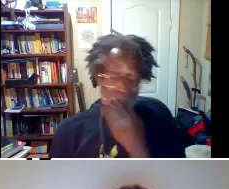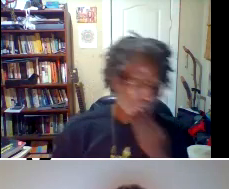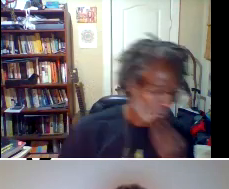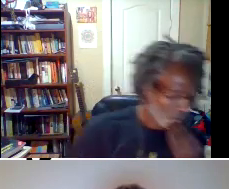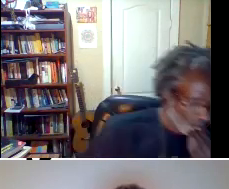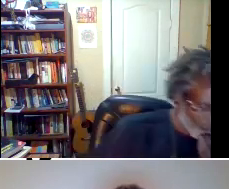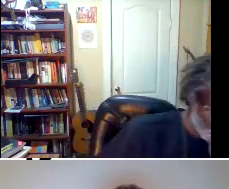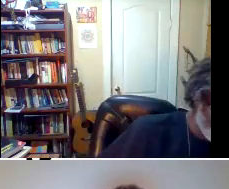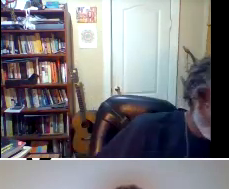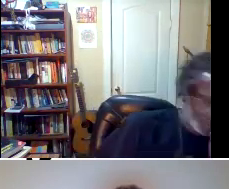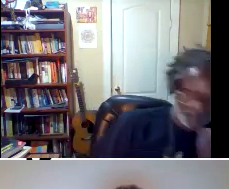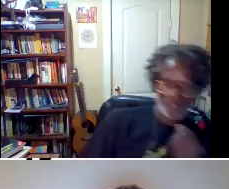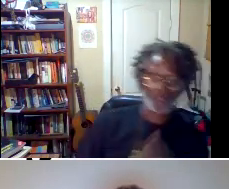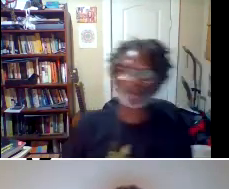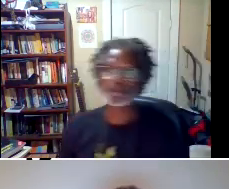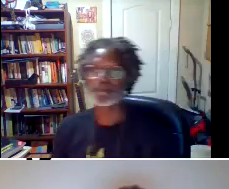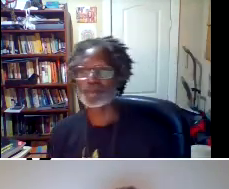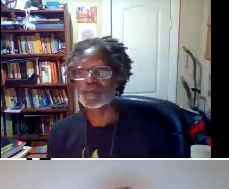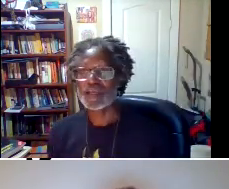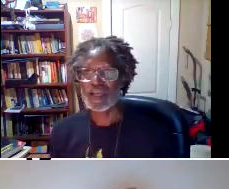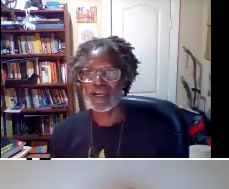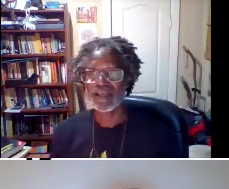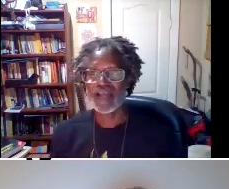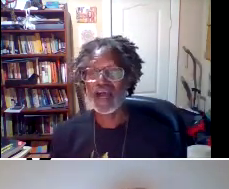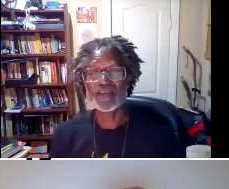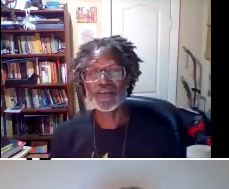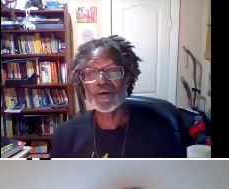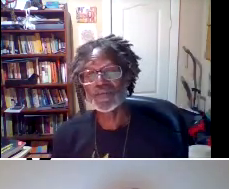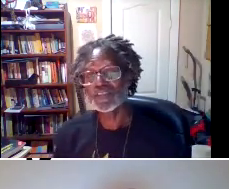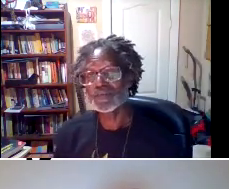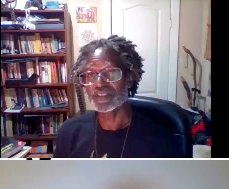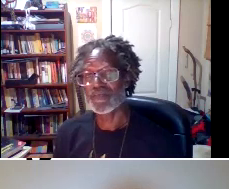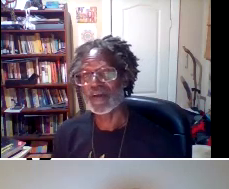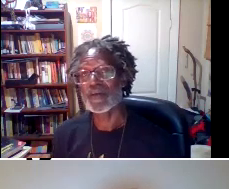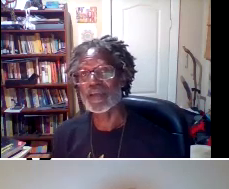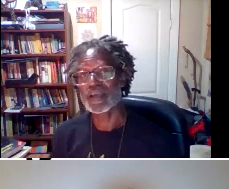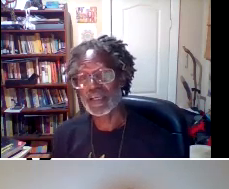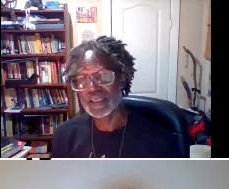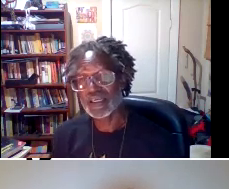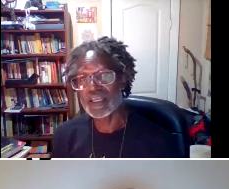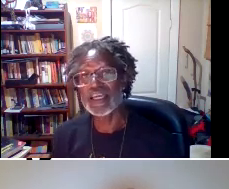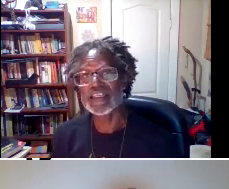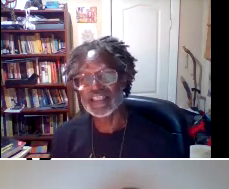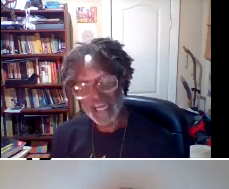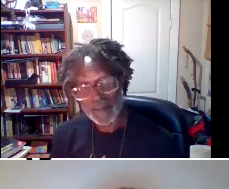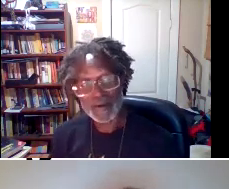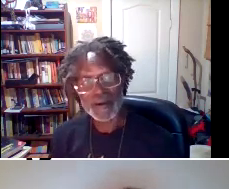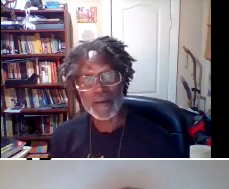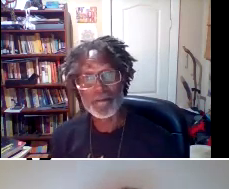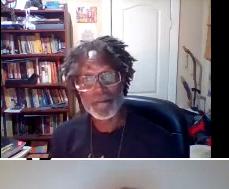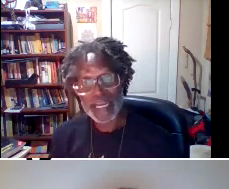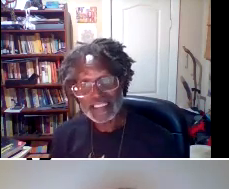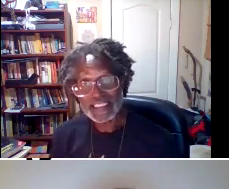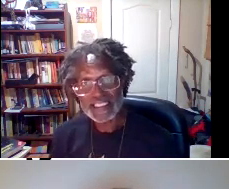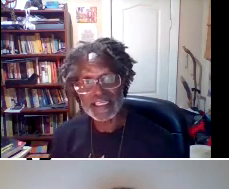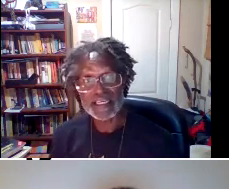want Uh, to learn? you know, this was a very good,